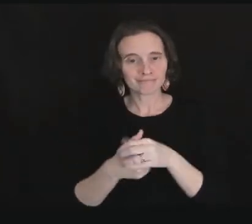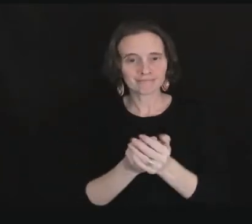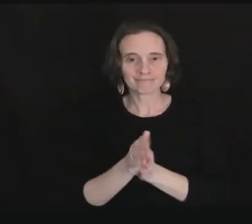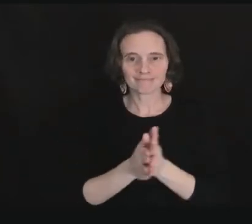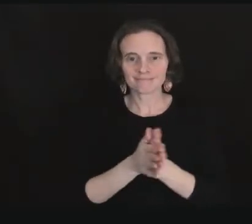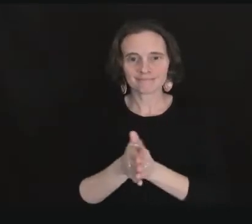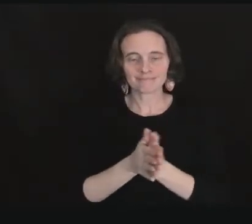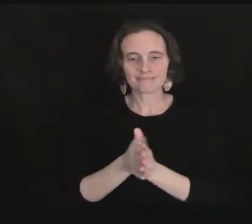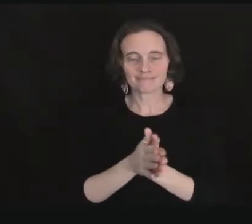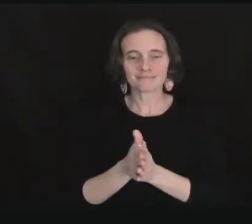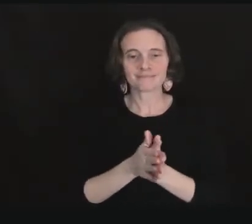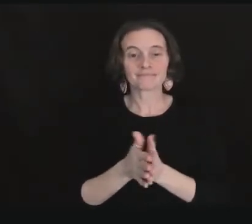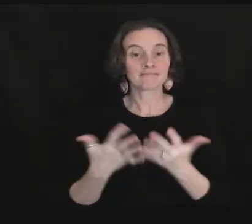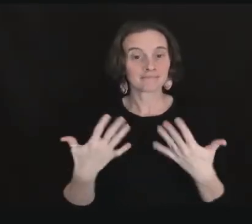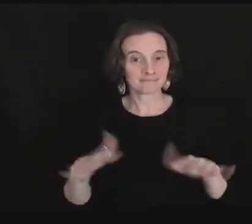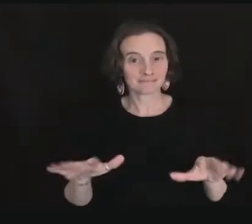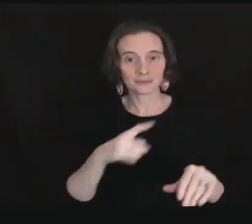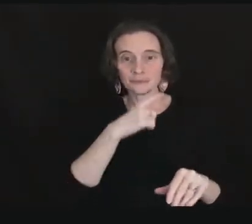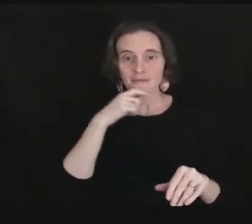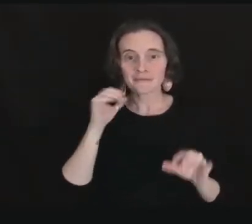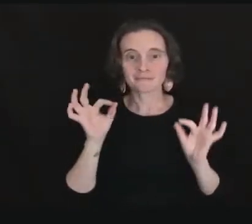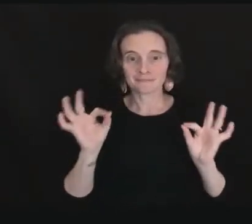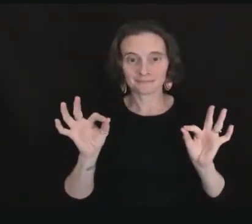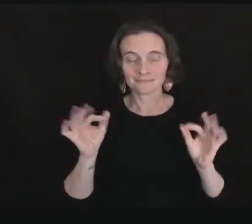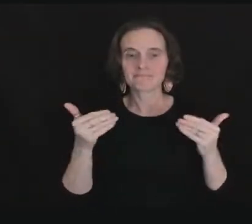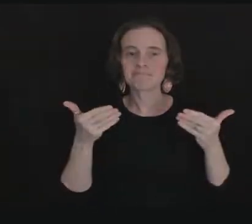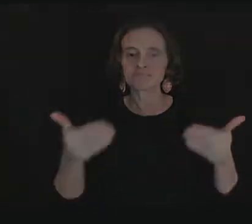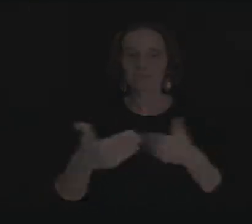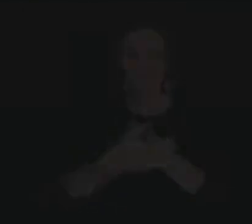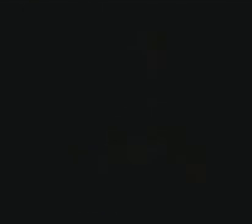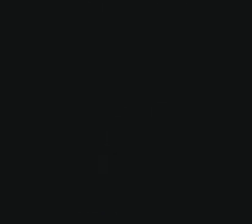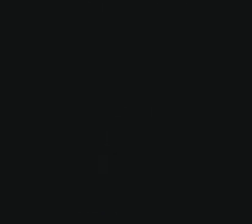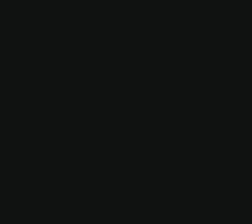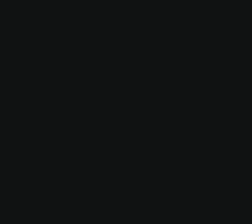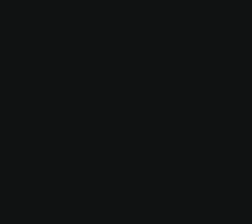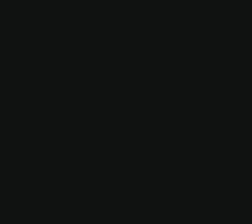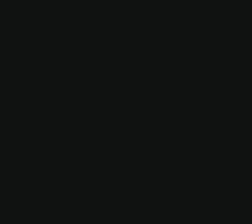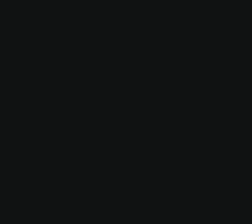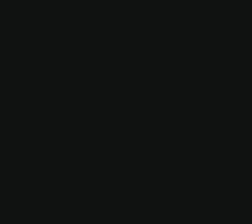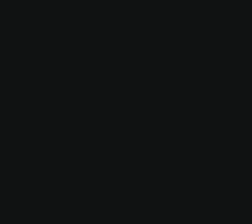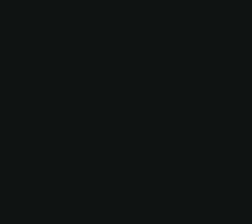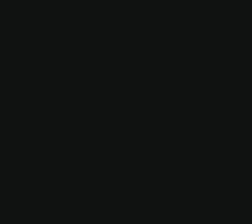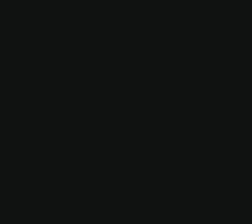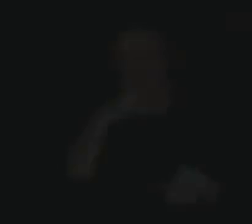Wash your hands and make sure they are dry before starting.